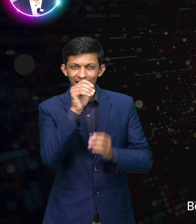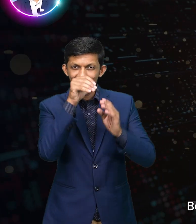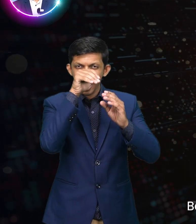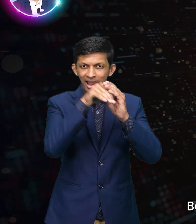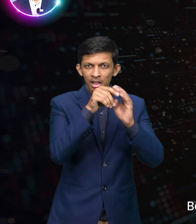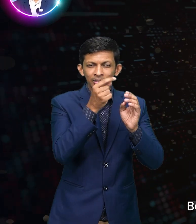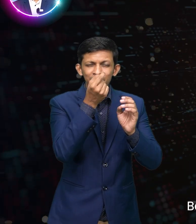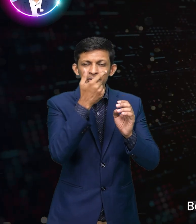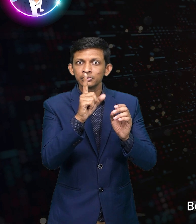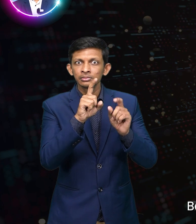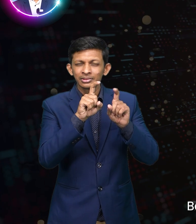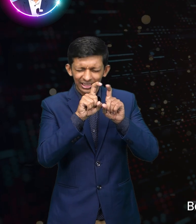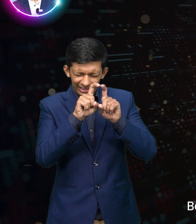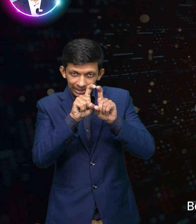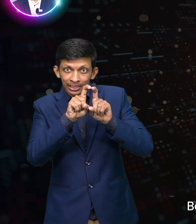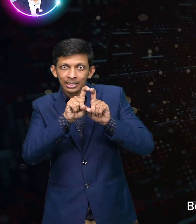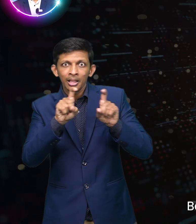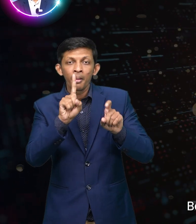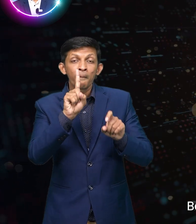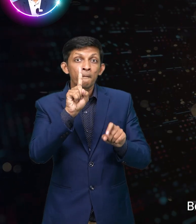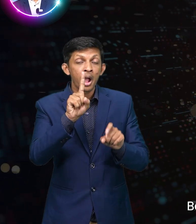Be brief but clear.